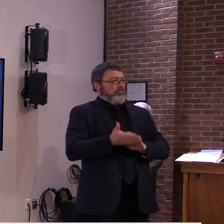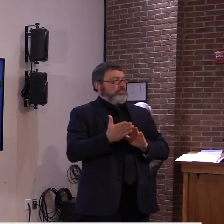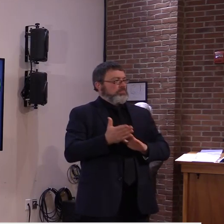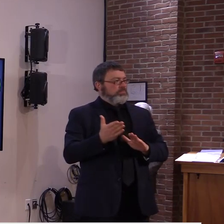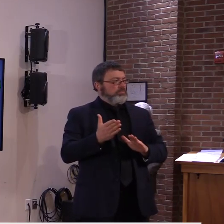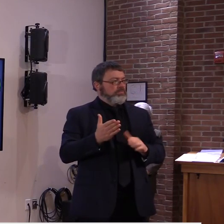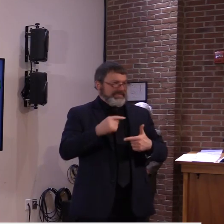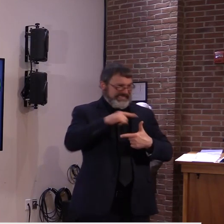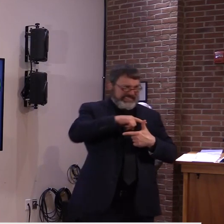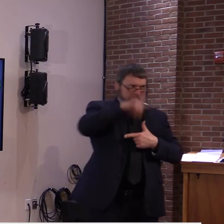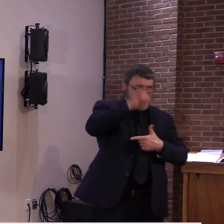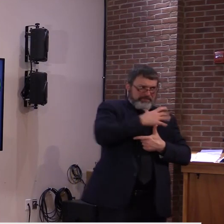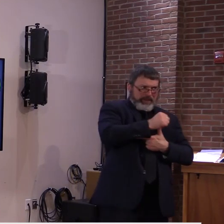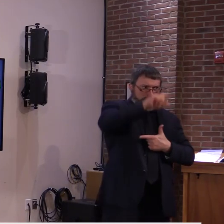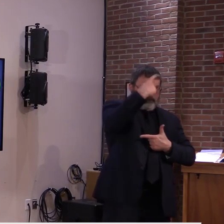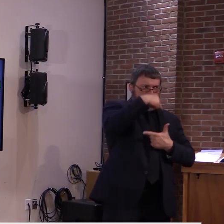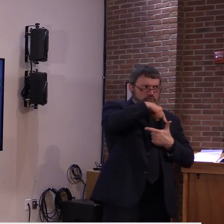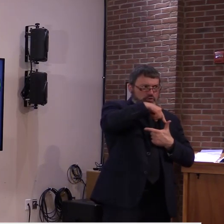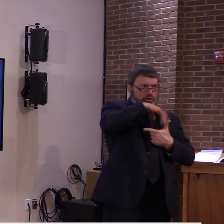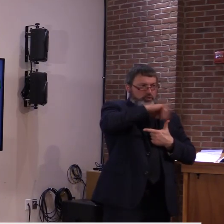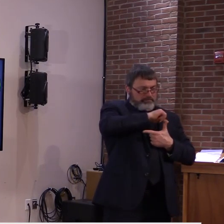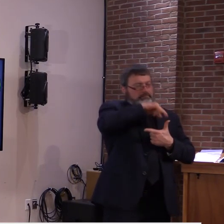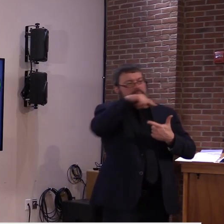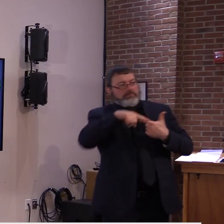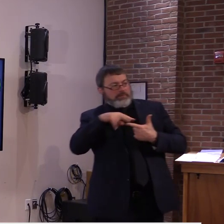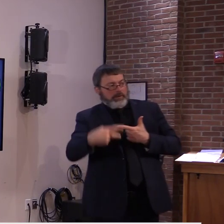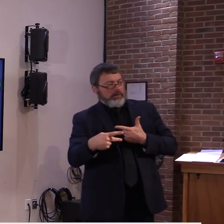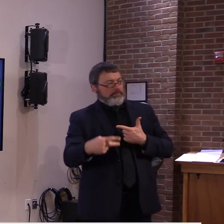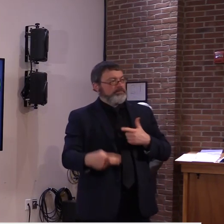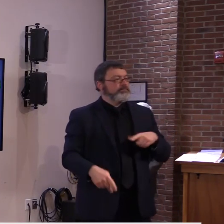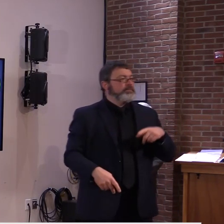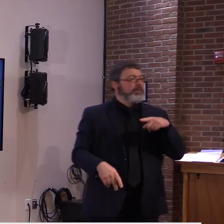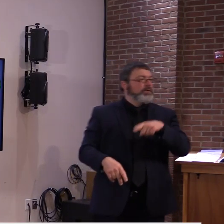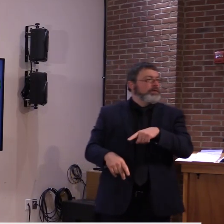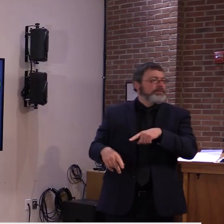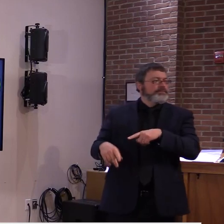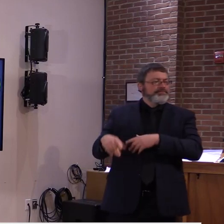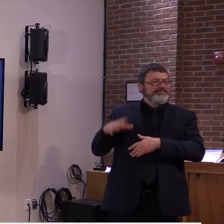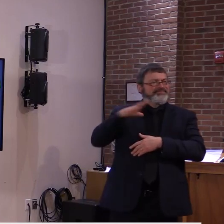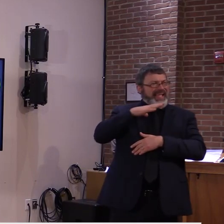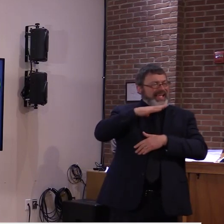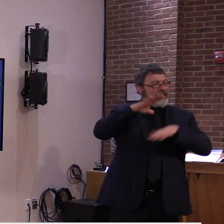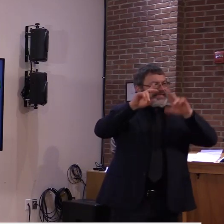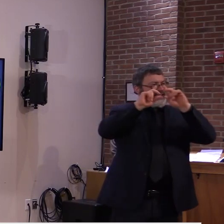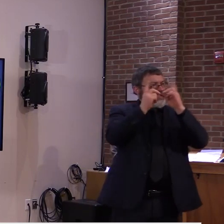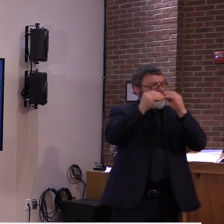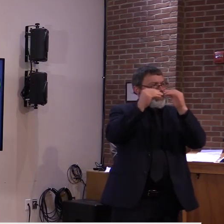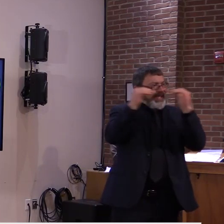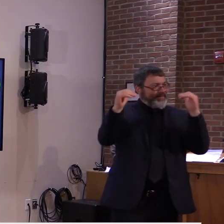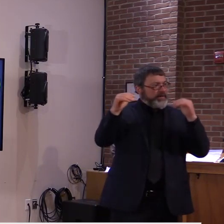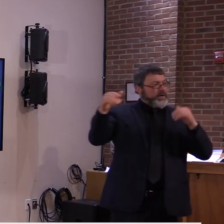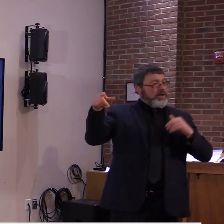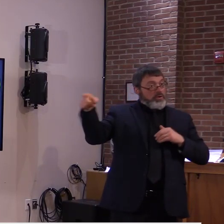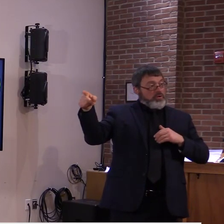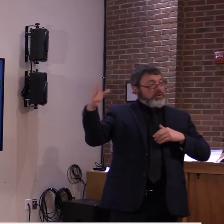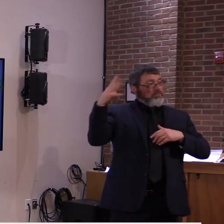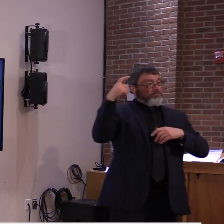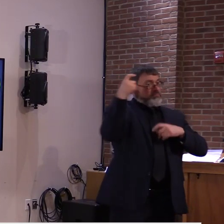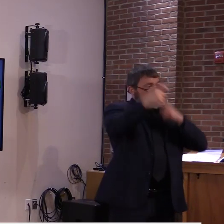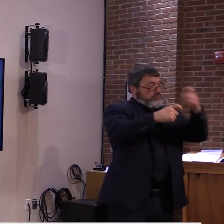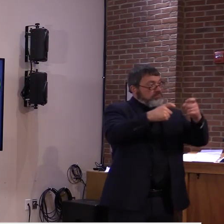will be used to address this next phase as we focus in on dealing with the impact of this emergency on students